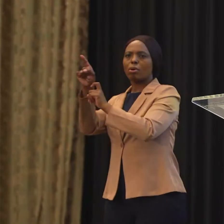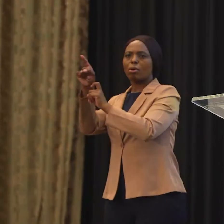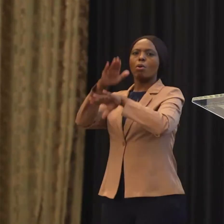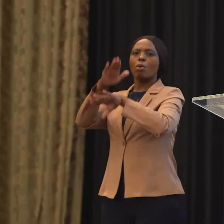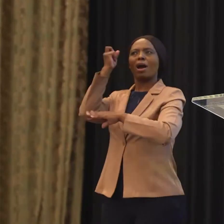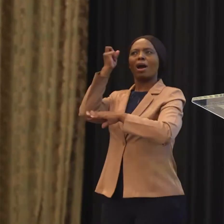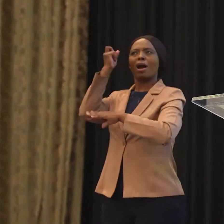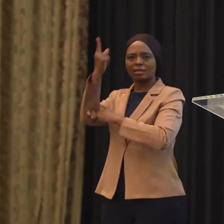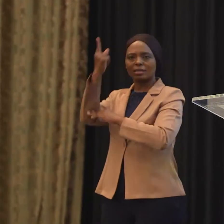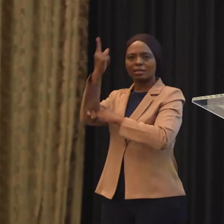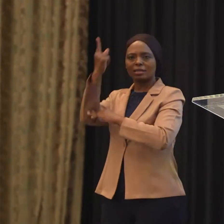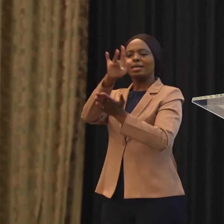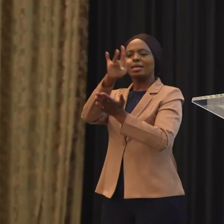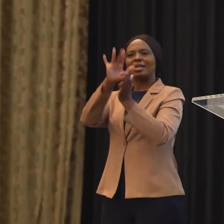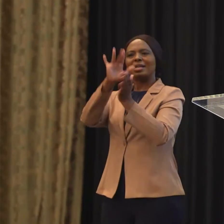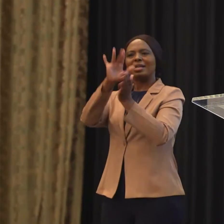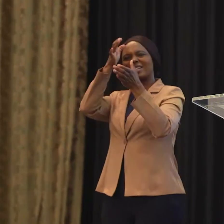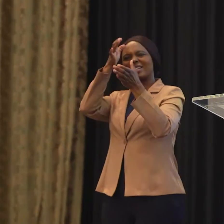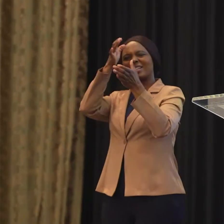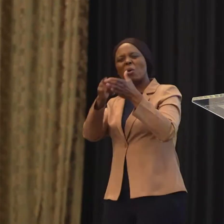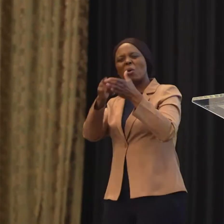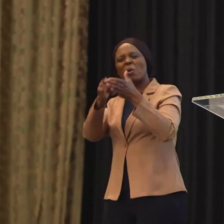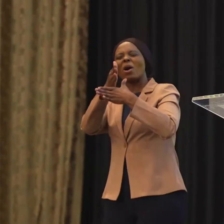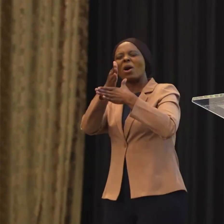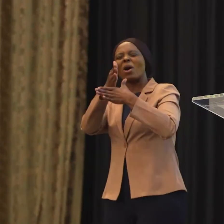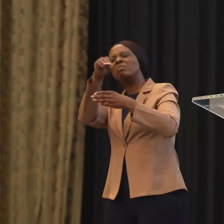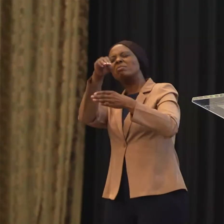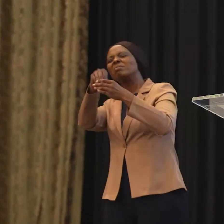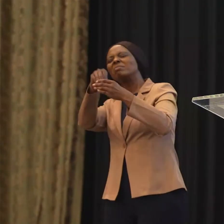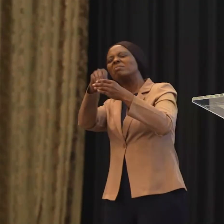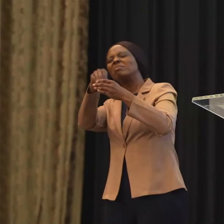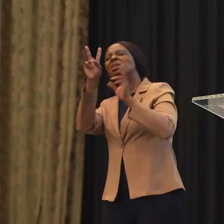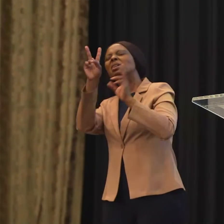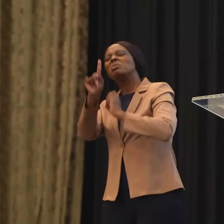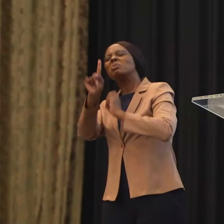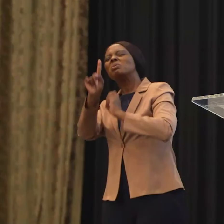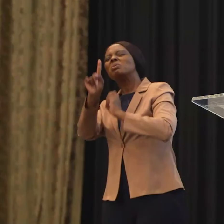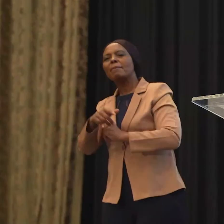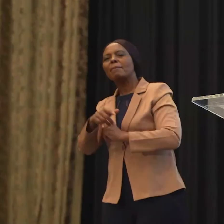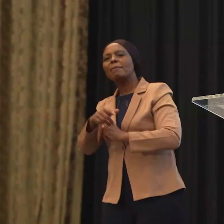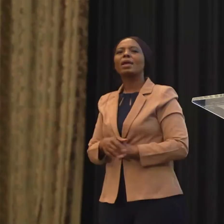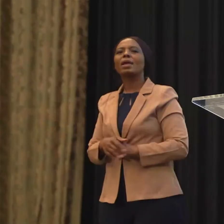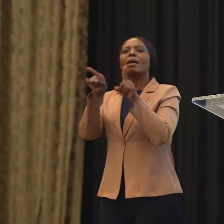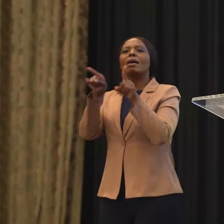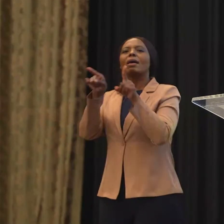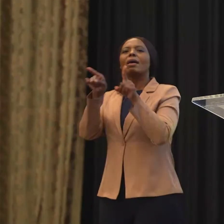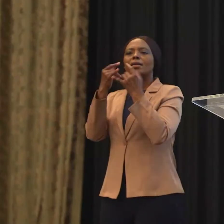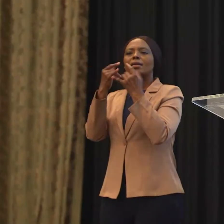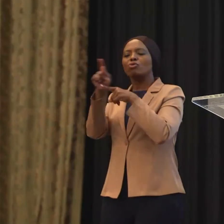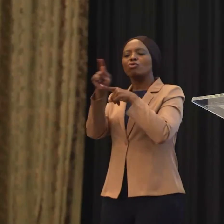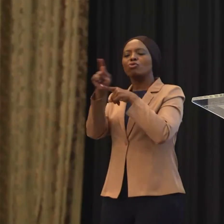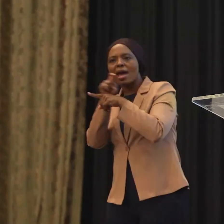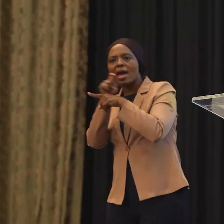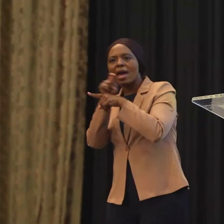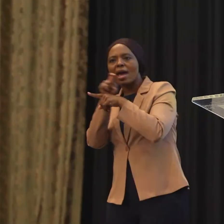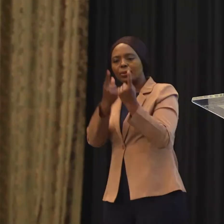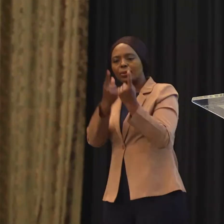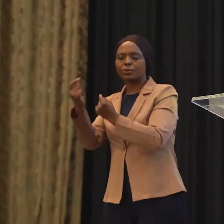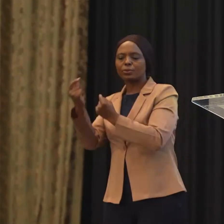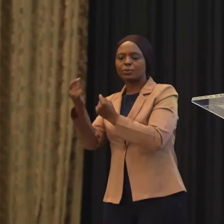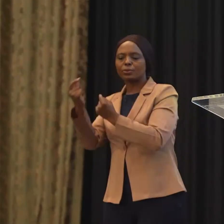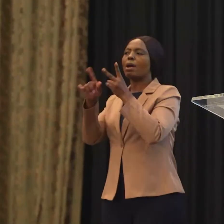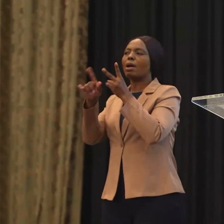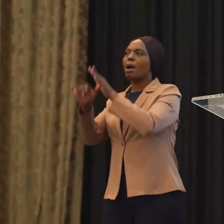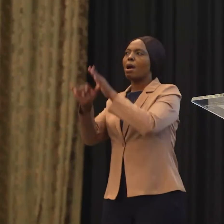the centers of excellence work, and then specifically trainings, ensuring that key populations are